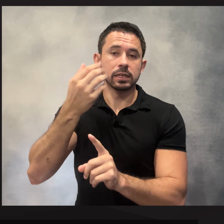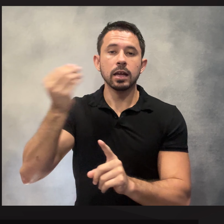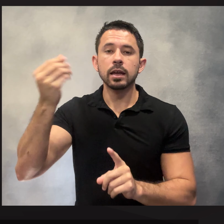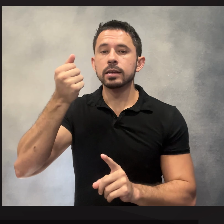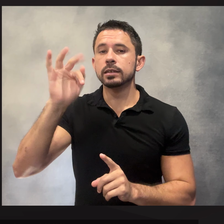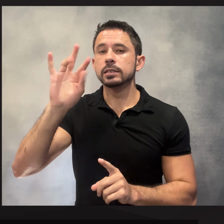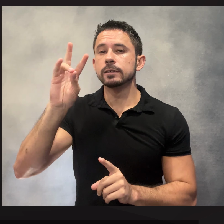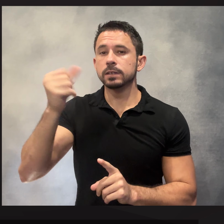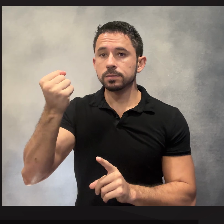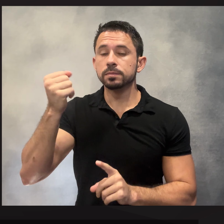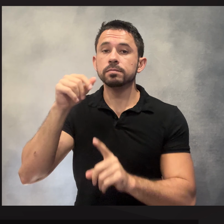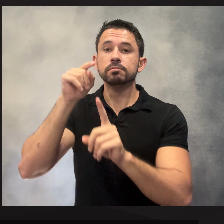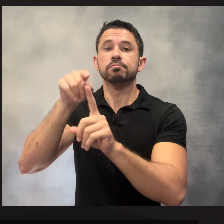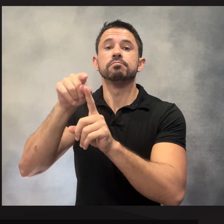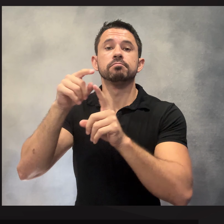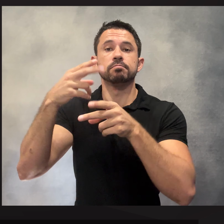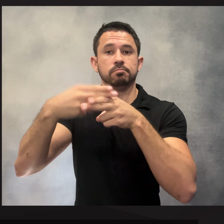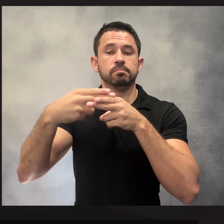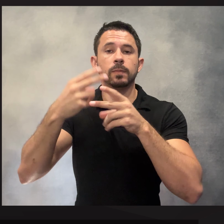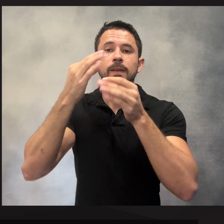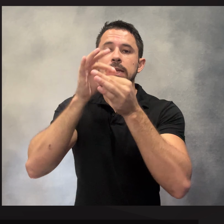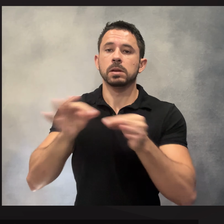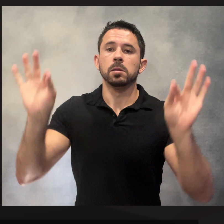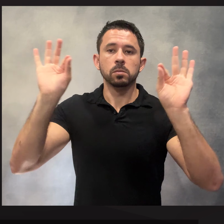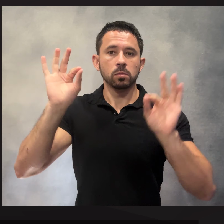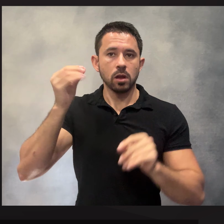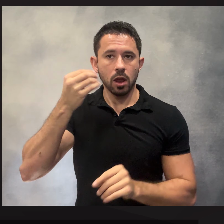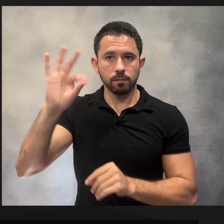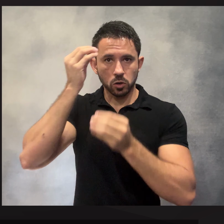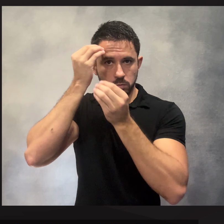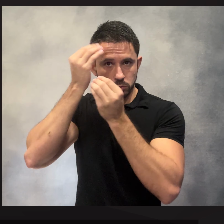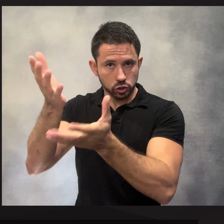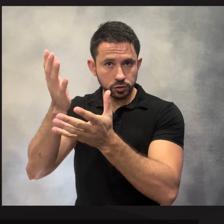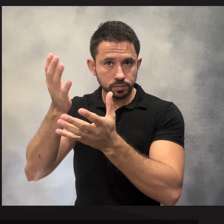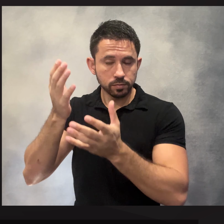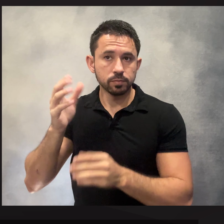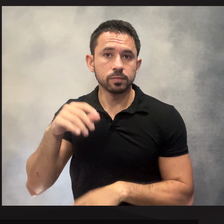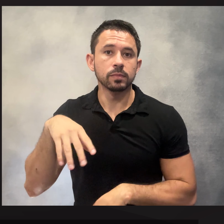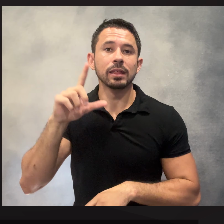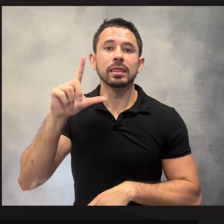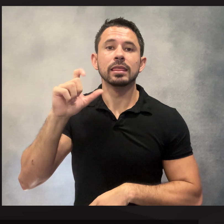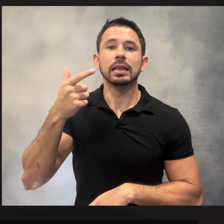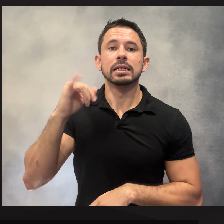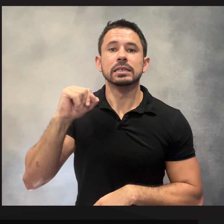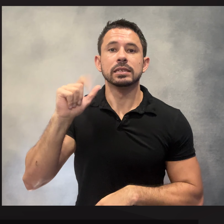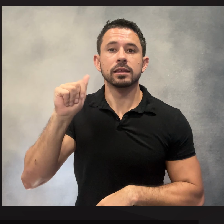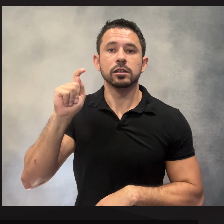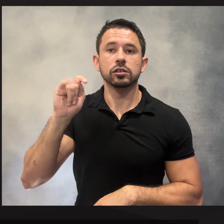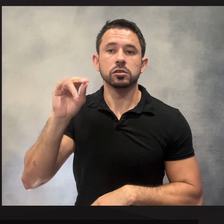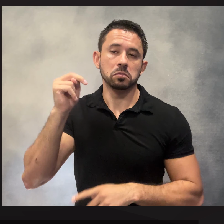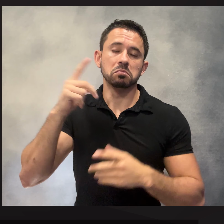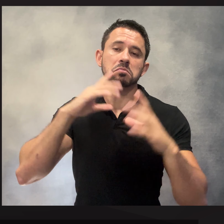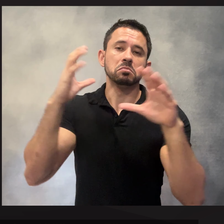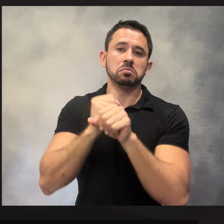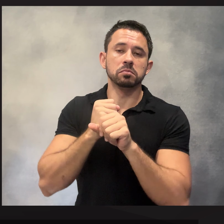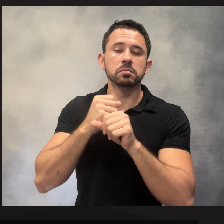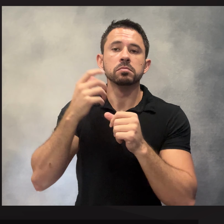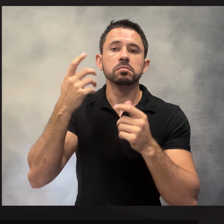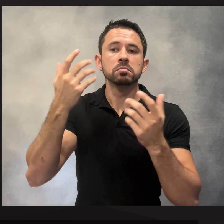70s, freedom of information legislation, known as FOIA